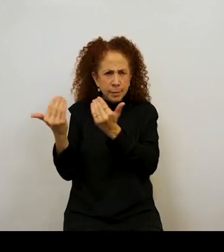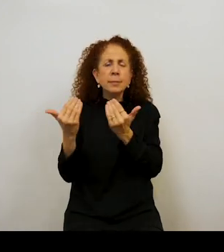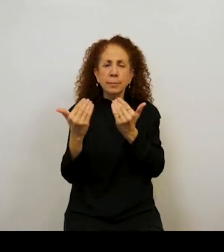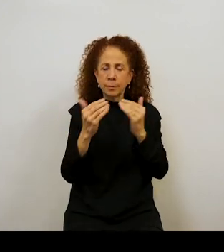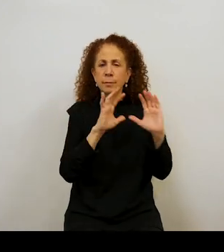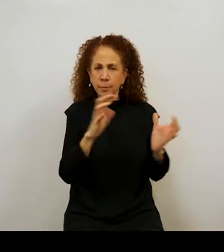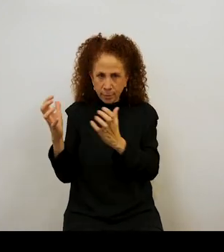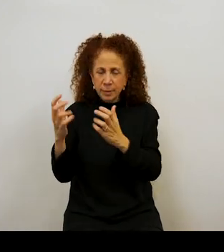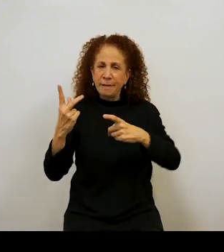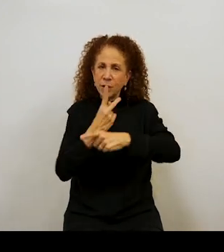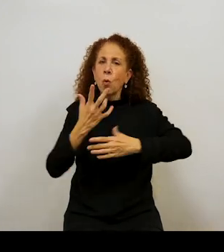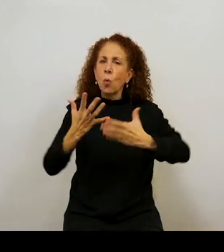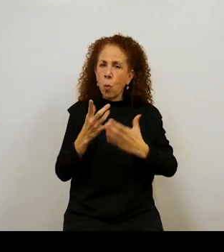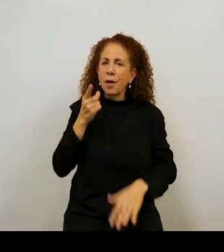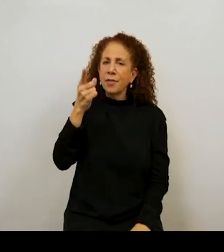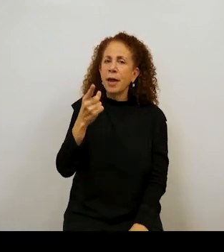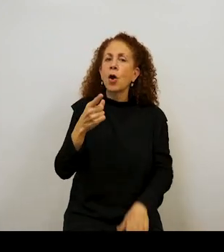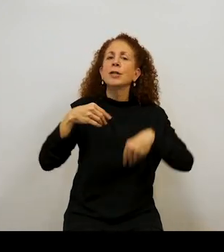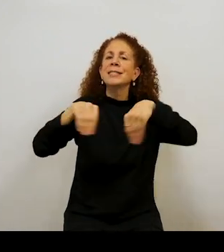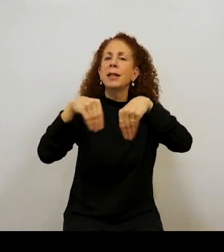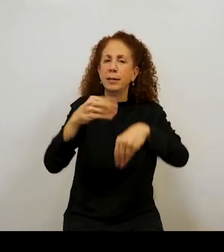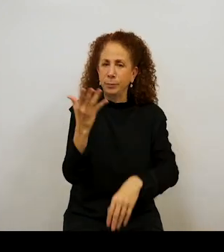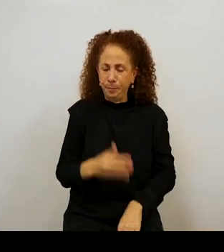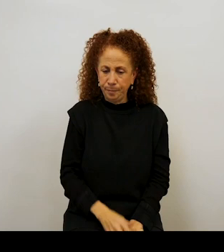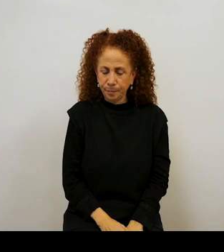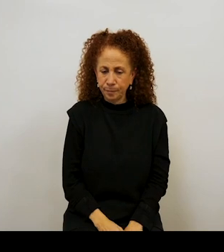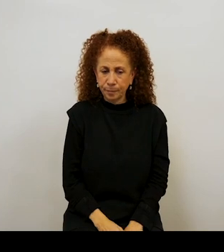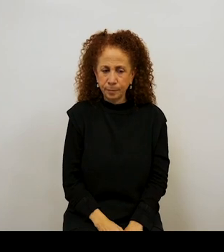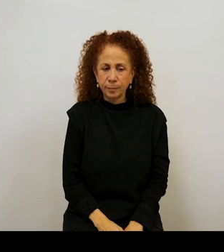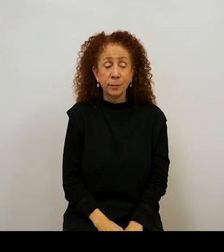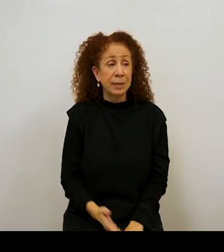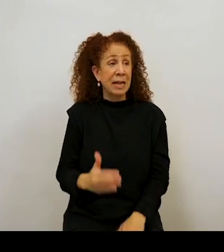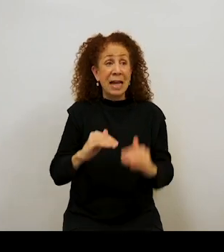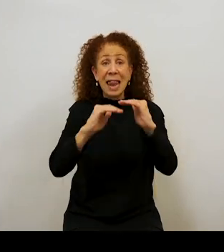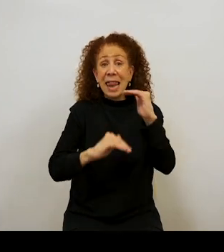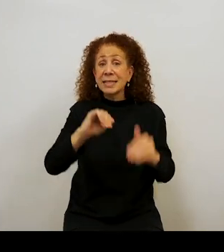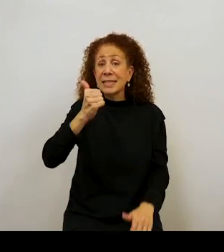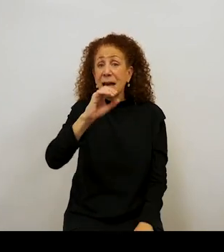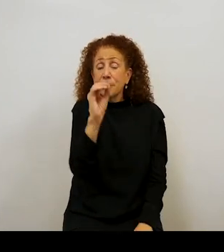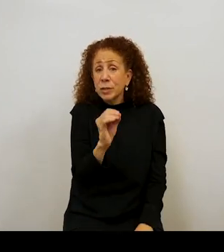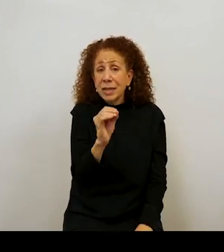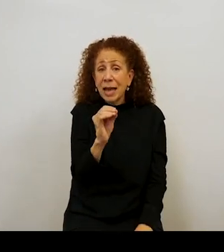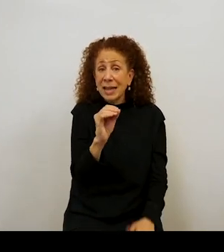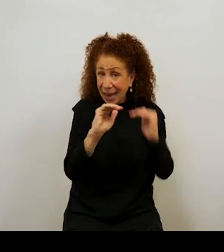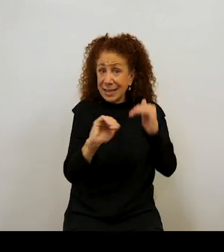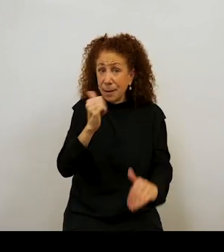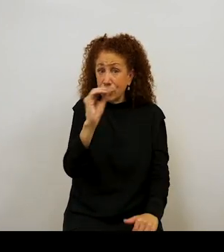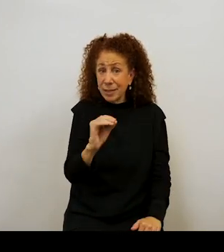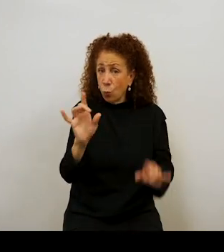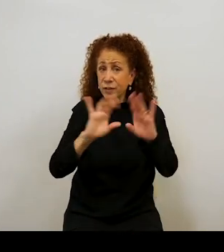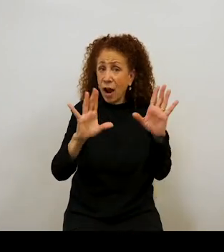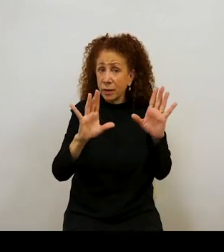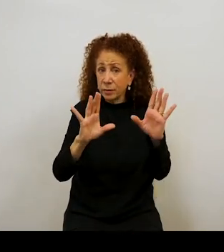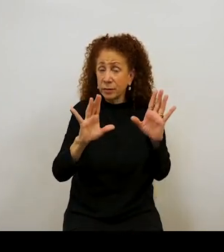into what are they selling. And something like less than 10% of the propaganda was violence